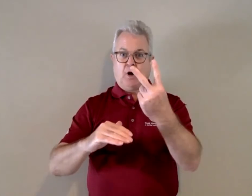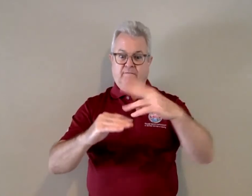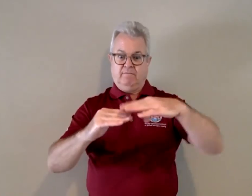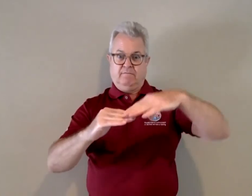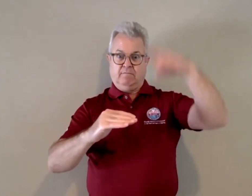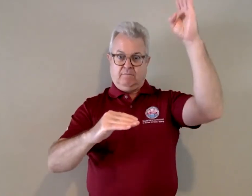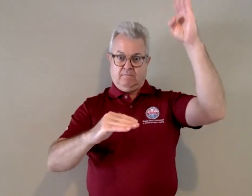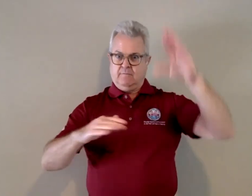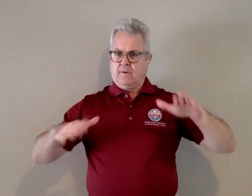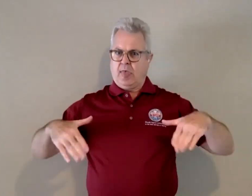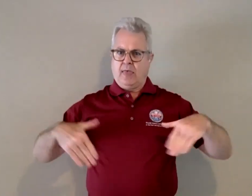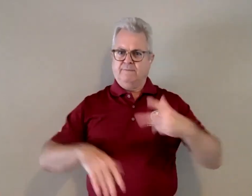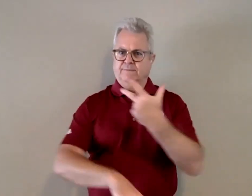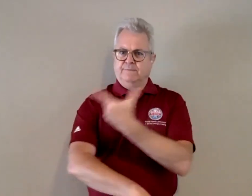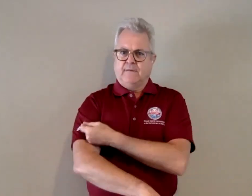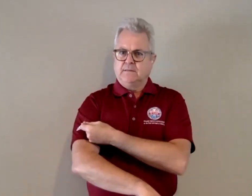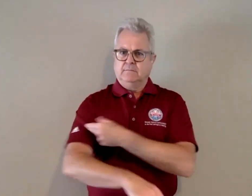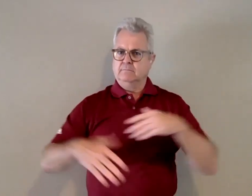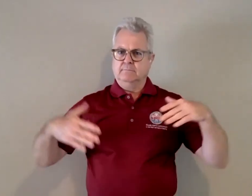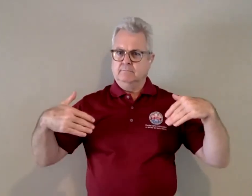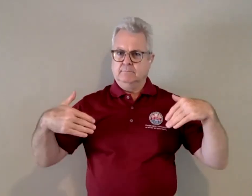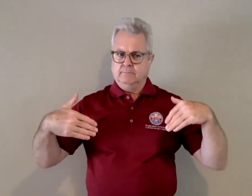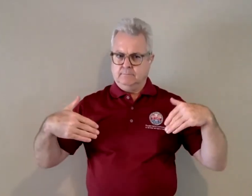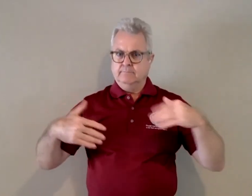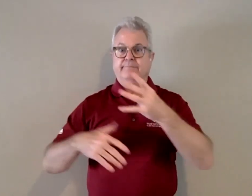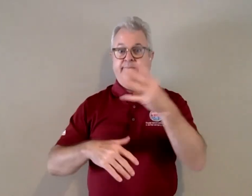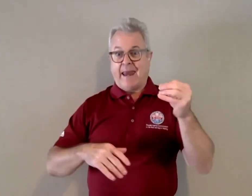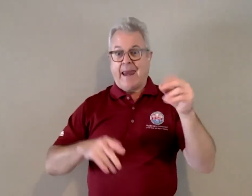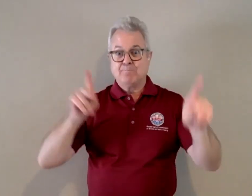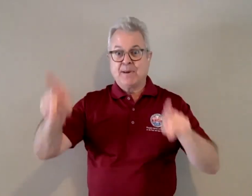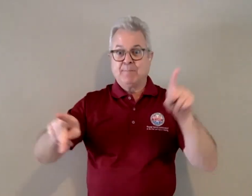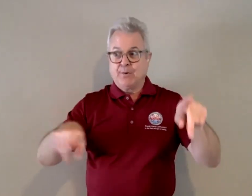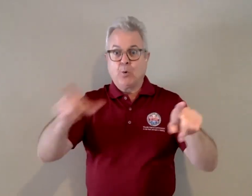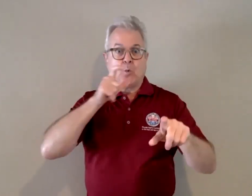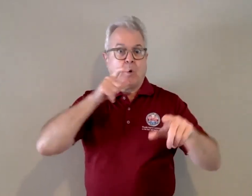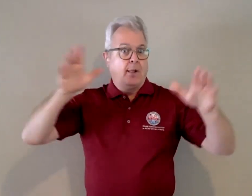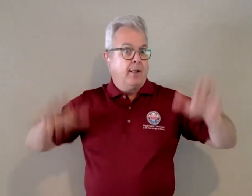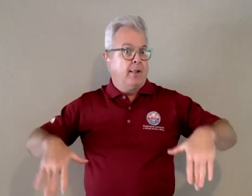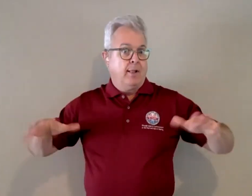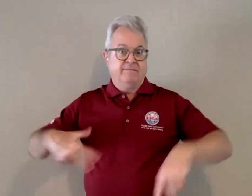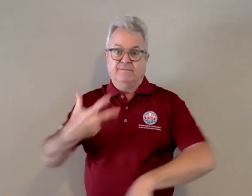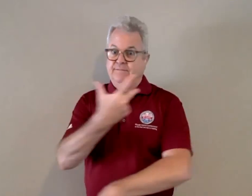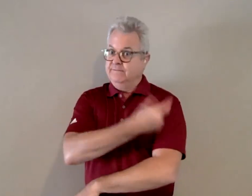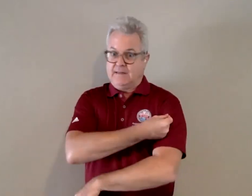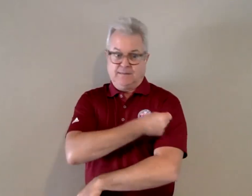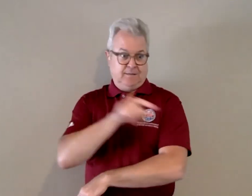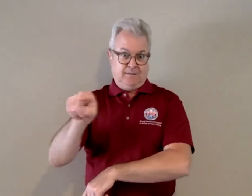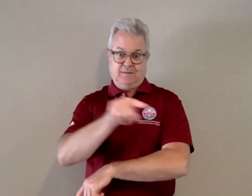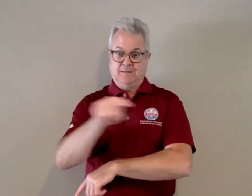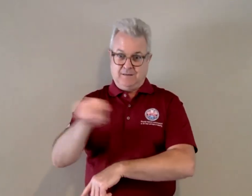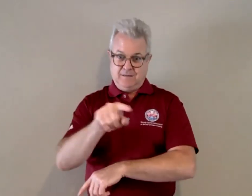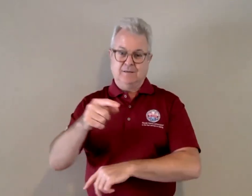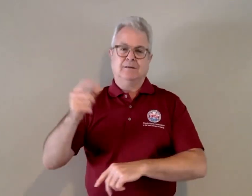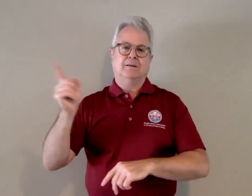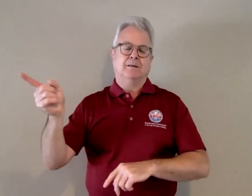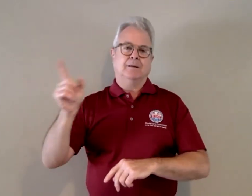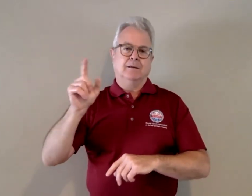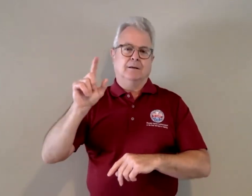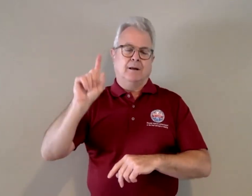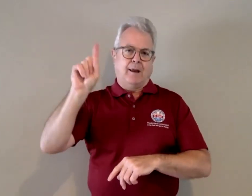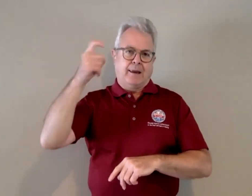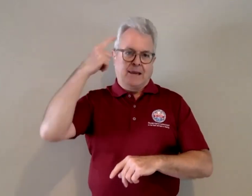A lot of children aged 12 and above have not yet been vaccinated. And those people who